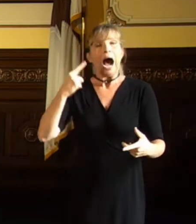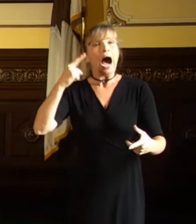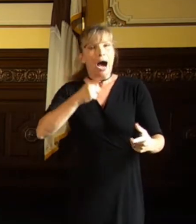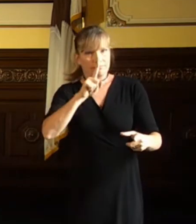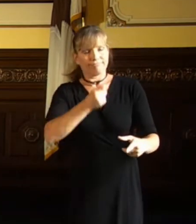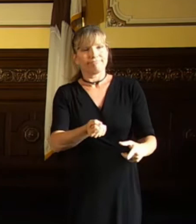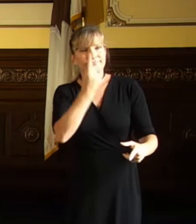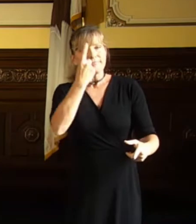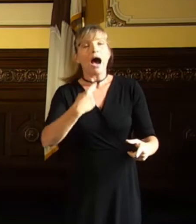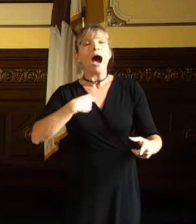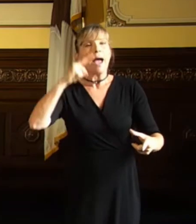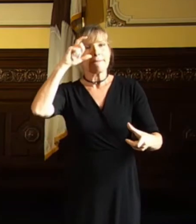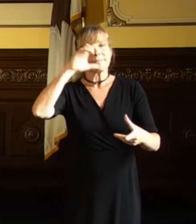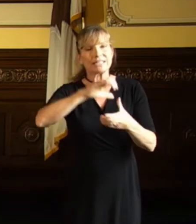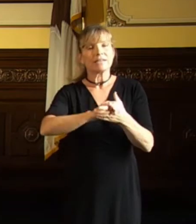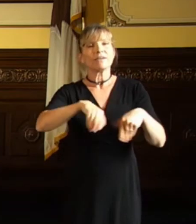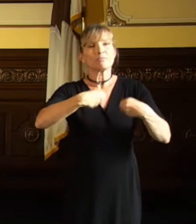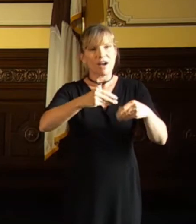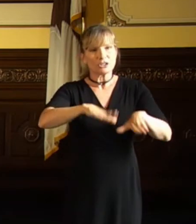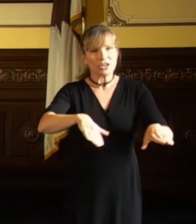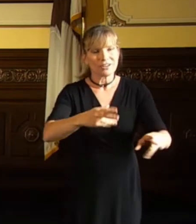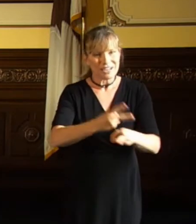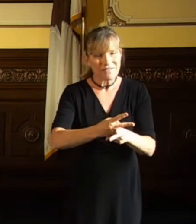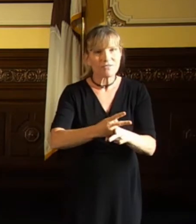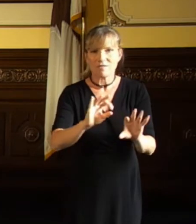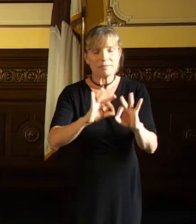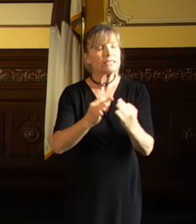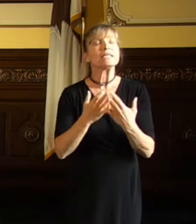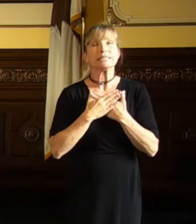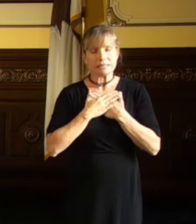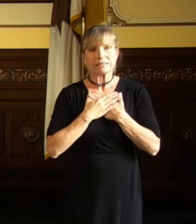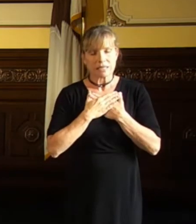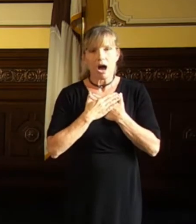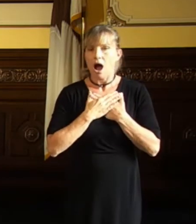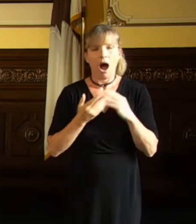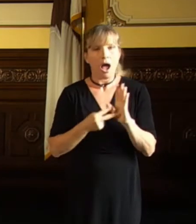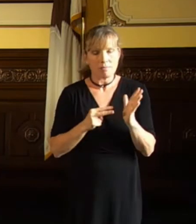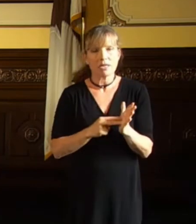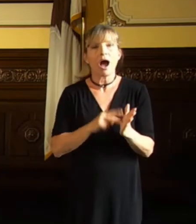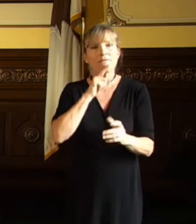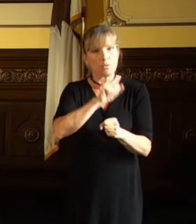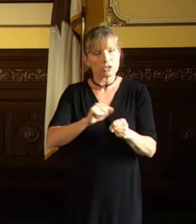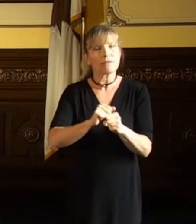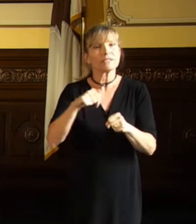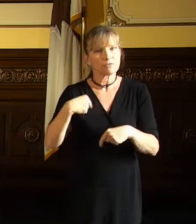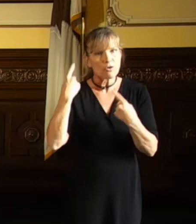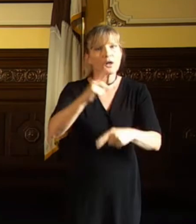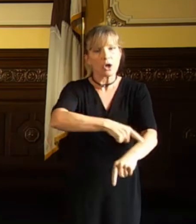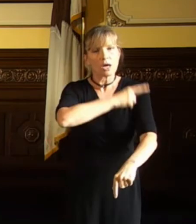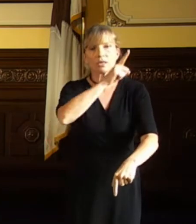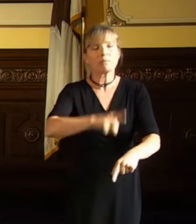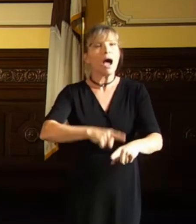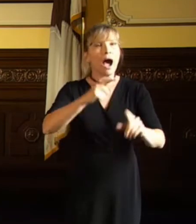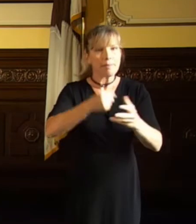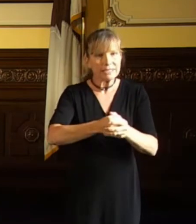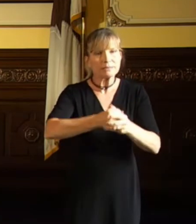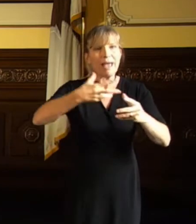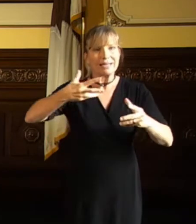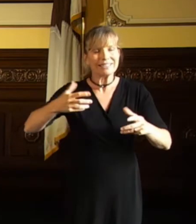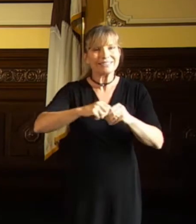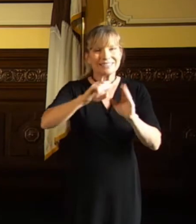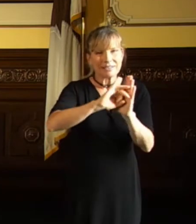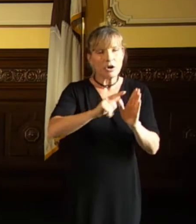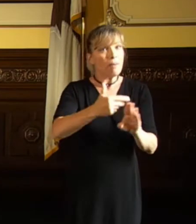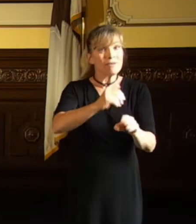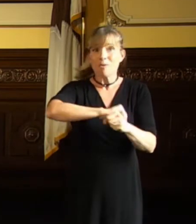believe in providing childcare for families. This is, it's something I've worked on a long time, and I've been expanding into the state of